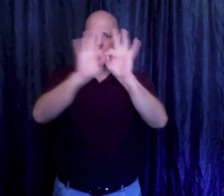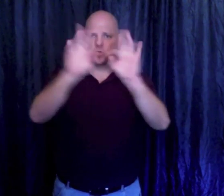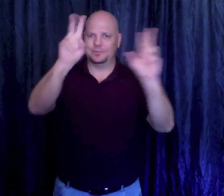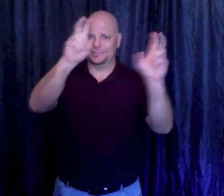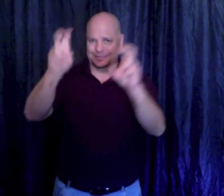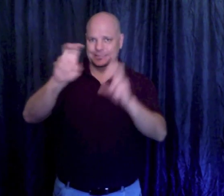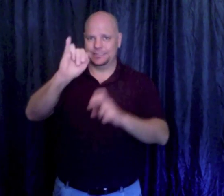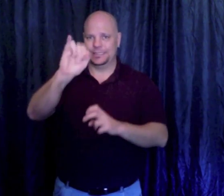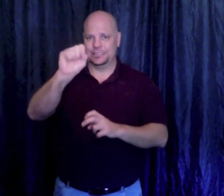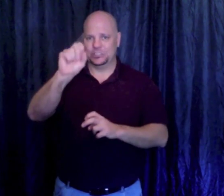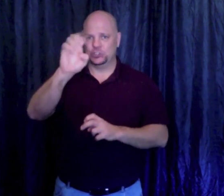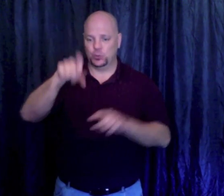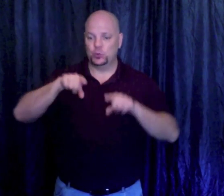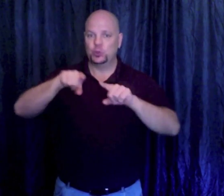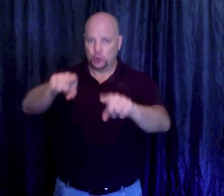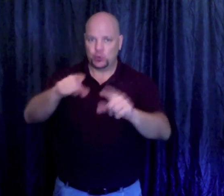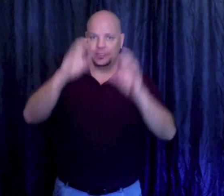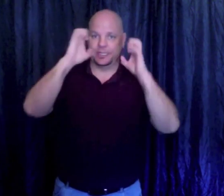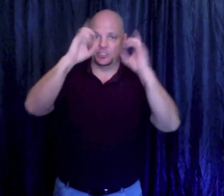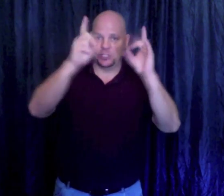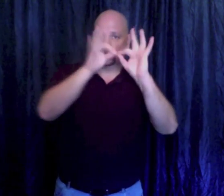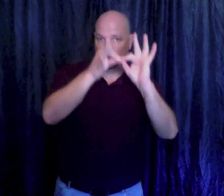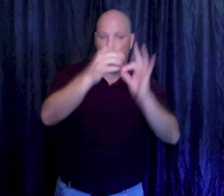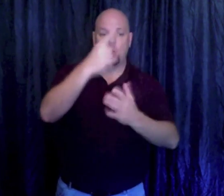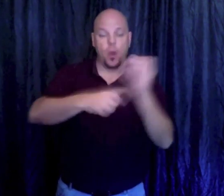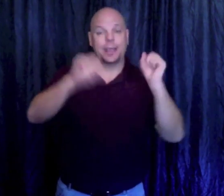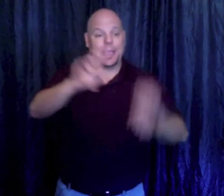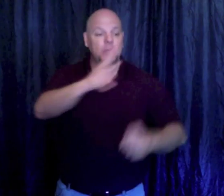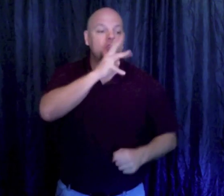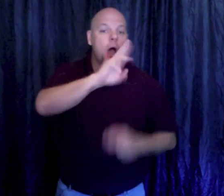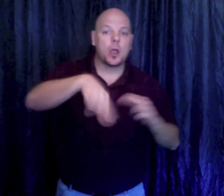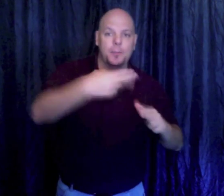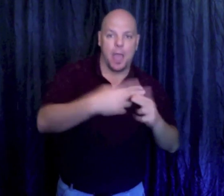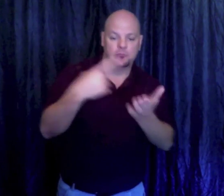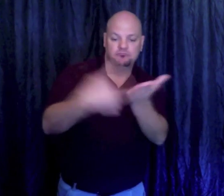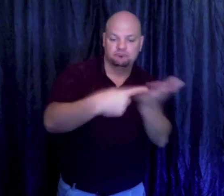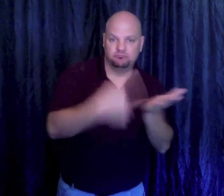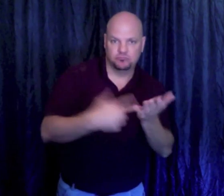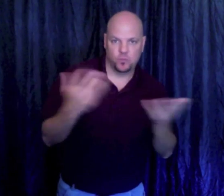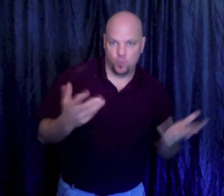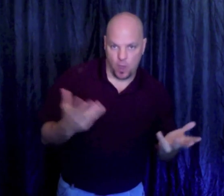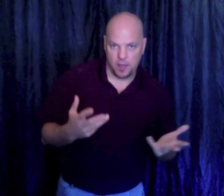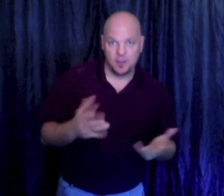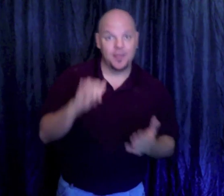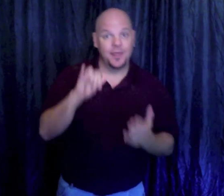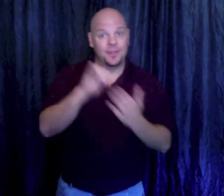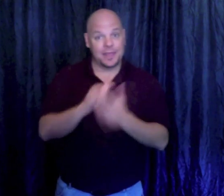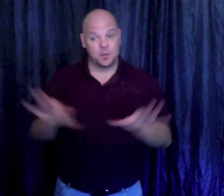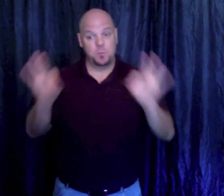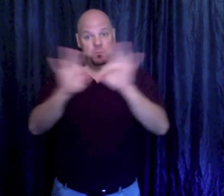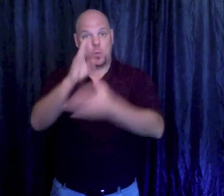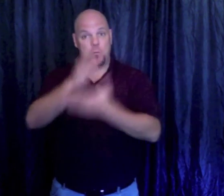I talk about. And that's part of defining what our role is.